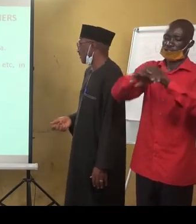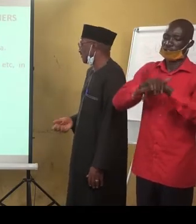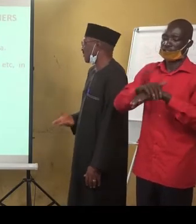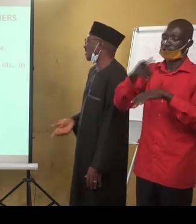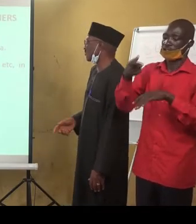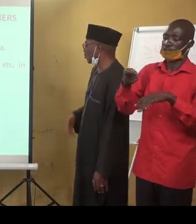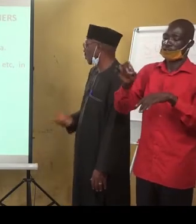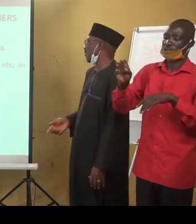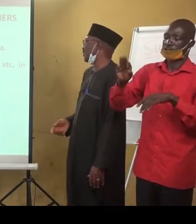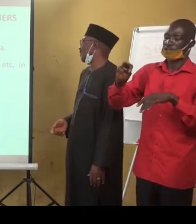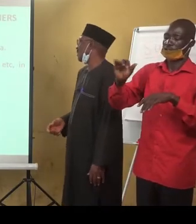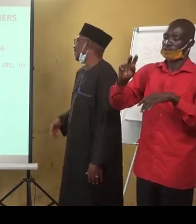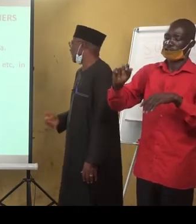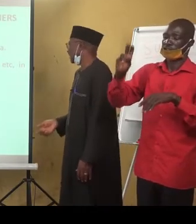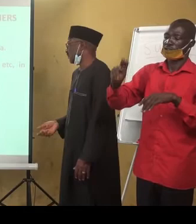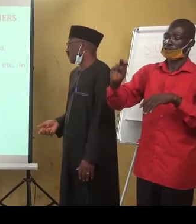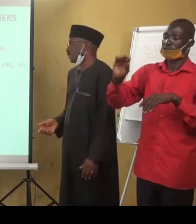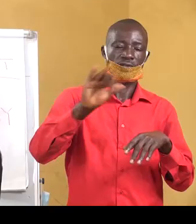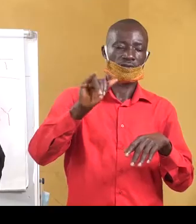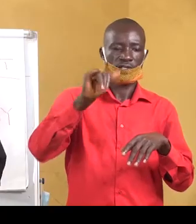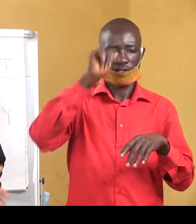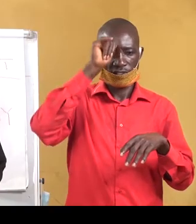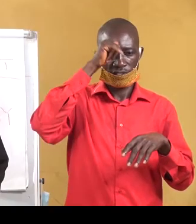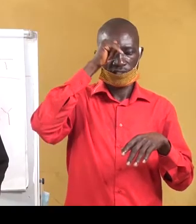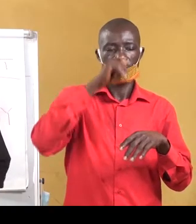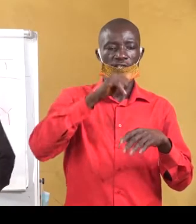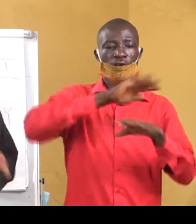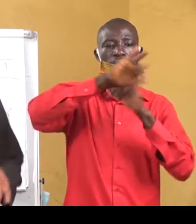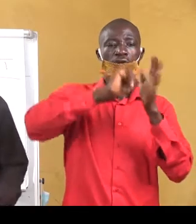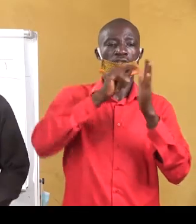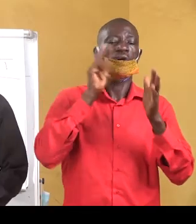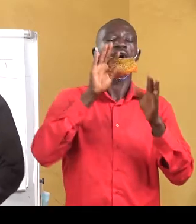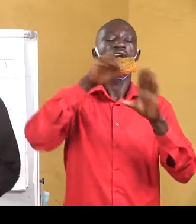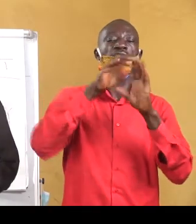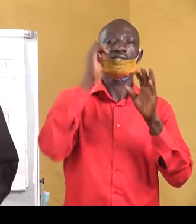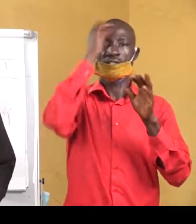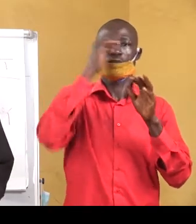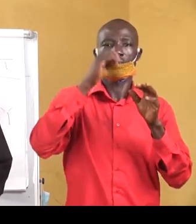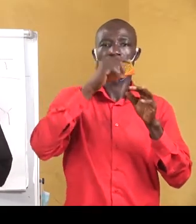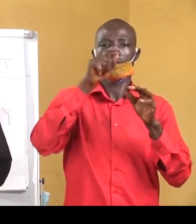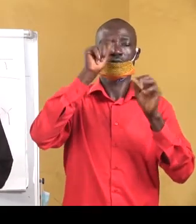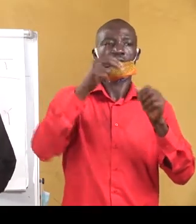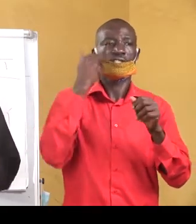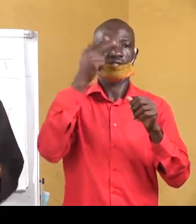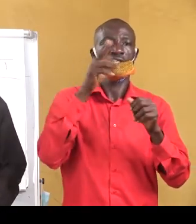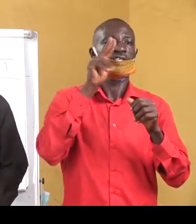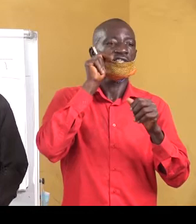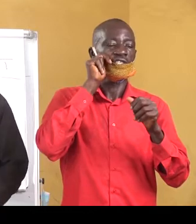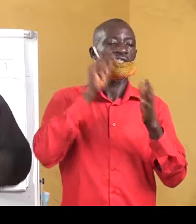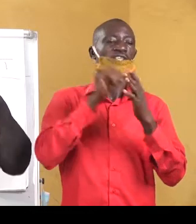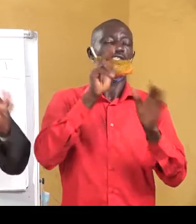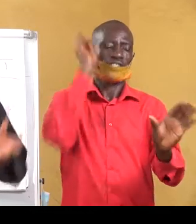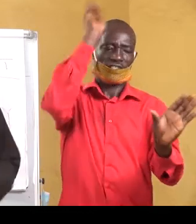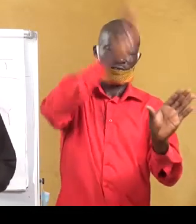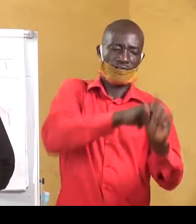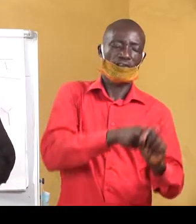Germany, France, Norway, Italy, all these ones are in Europe. You can see Nigeria is so involved